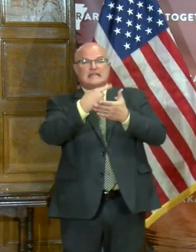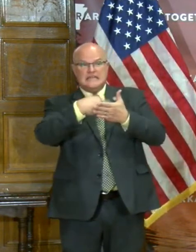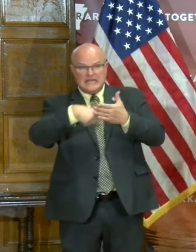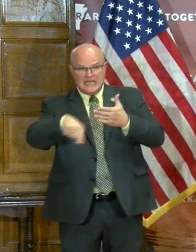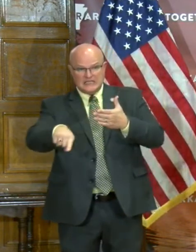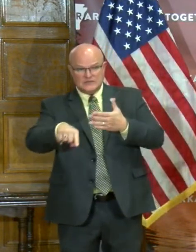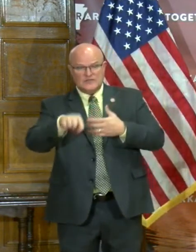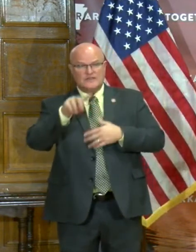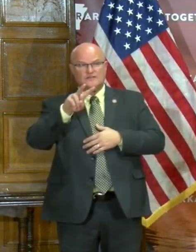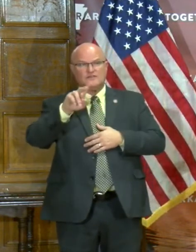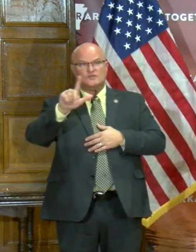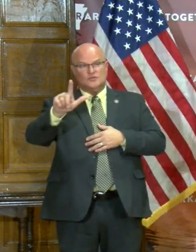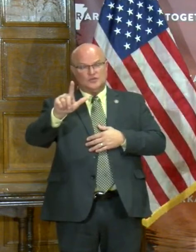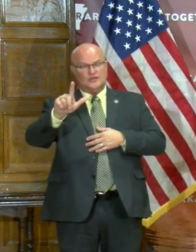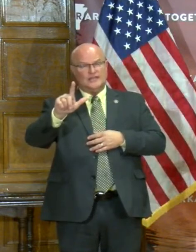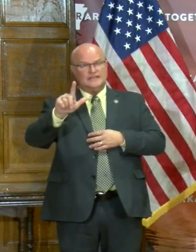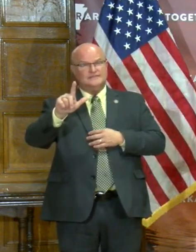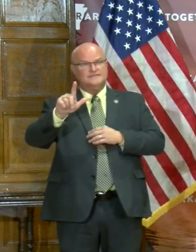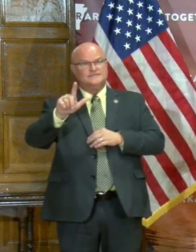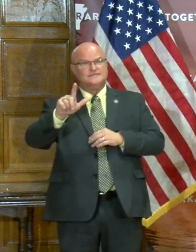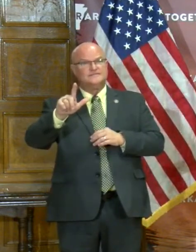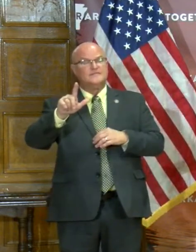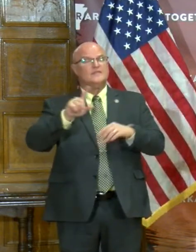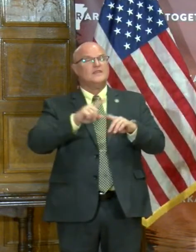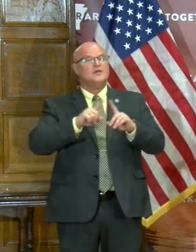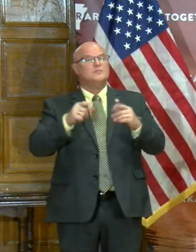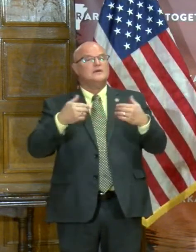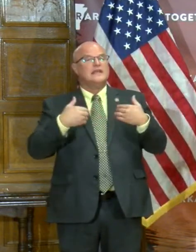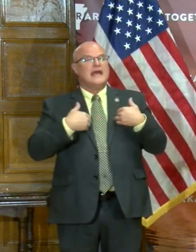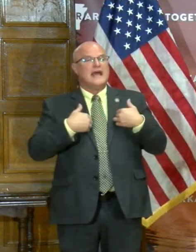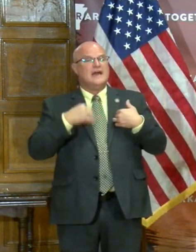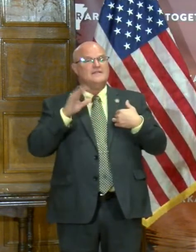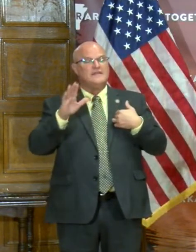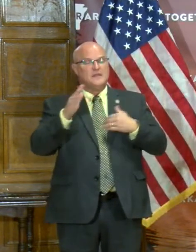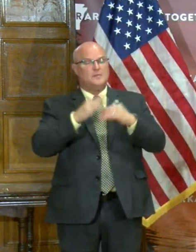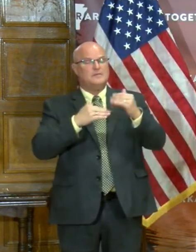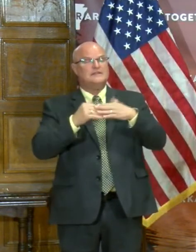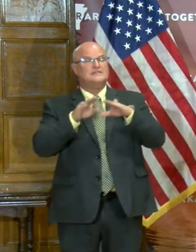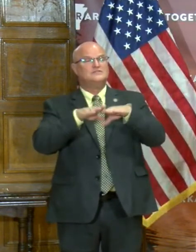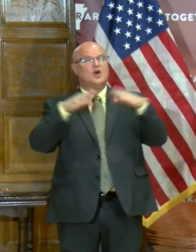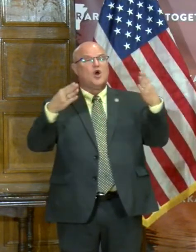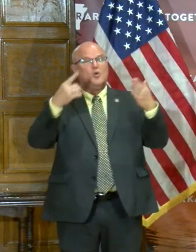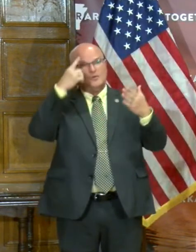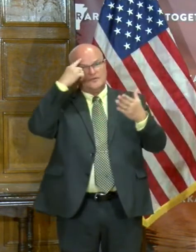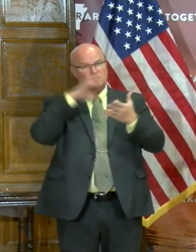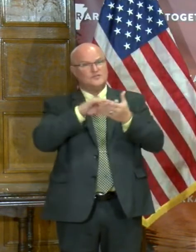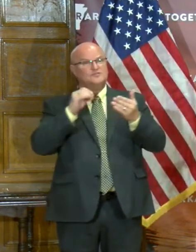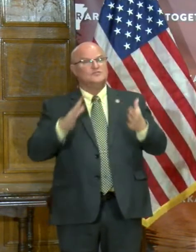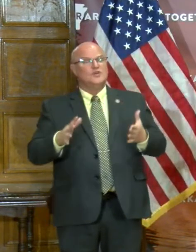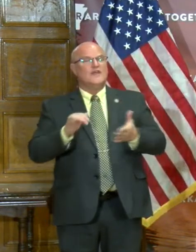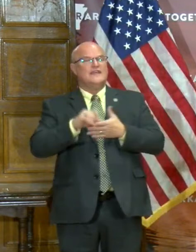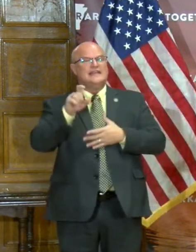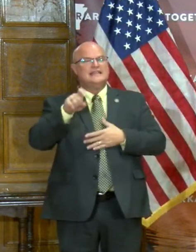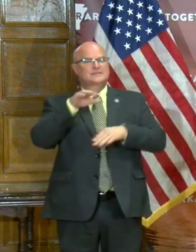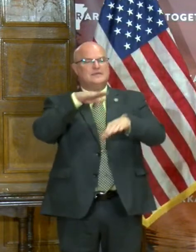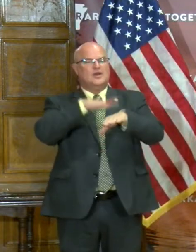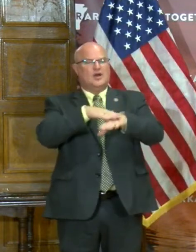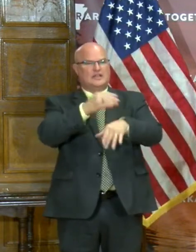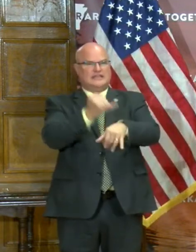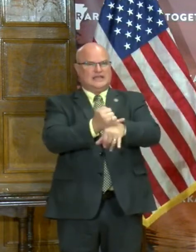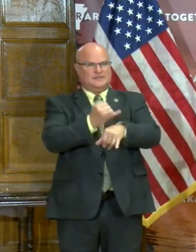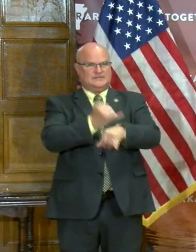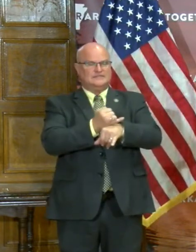to be virtual learning days, but having their facility open for students that need to be on